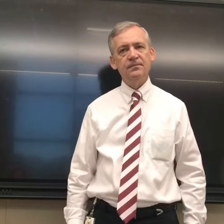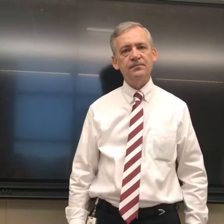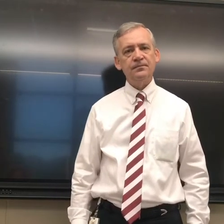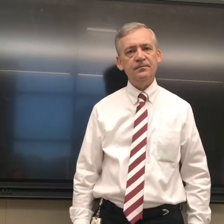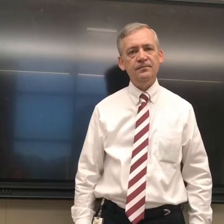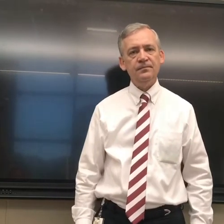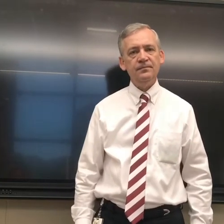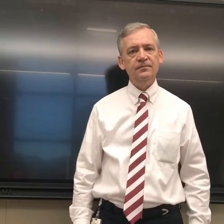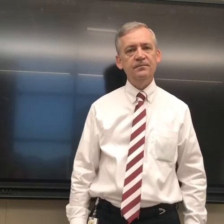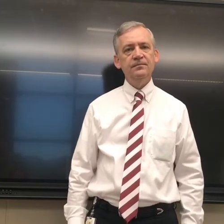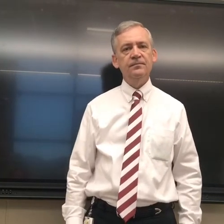For some